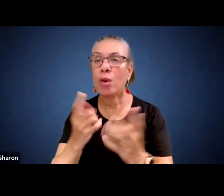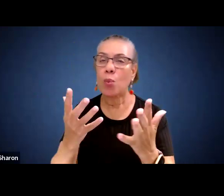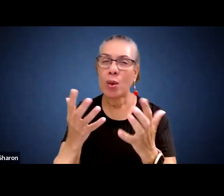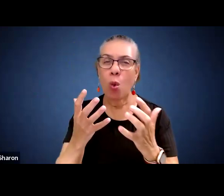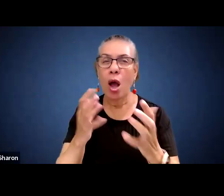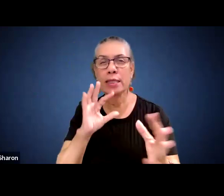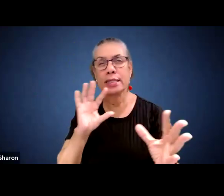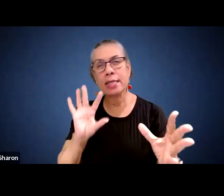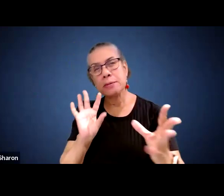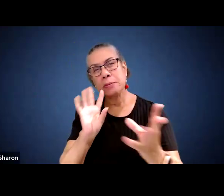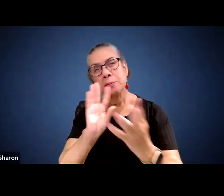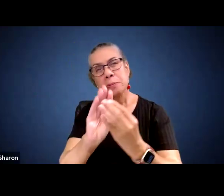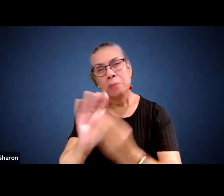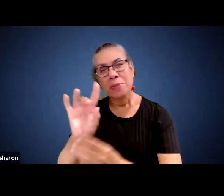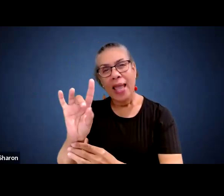800.